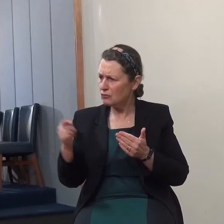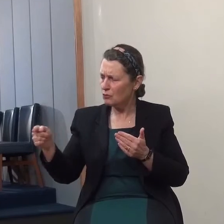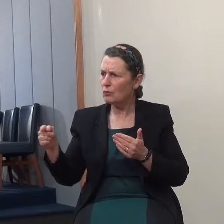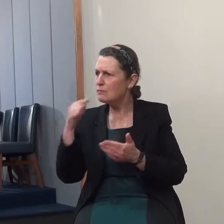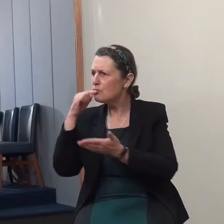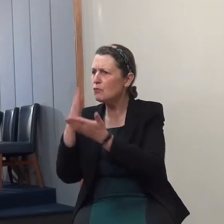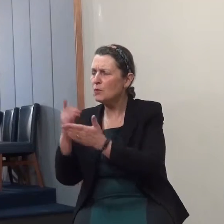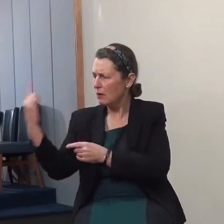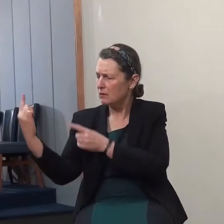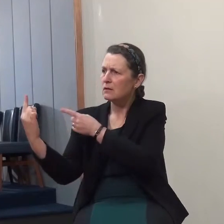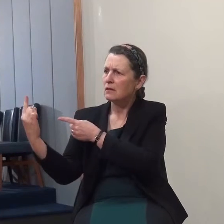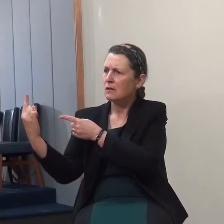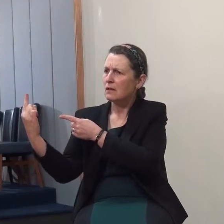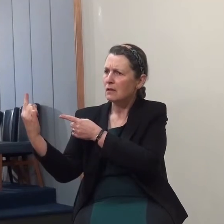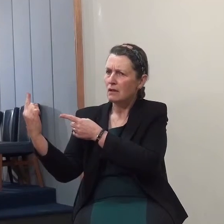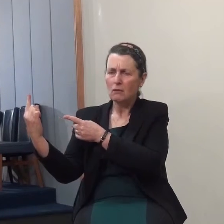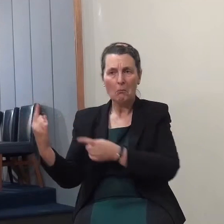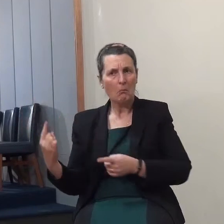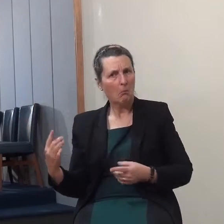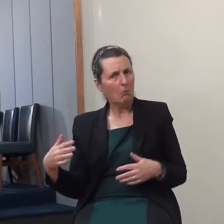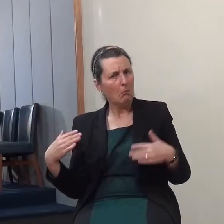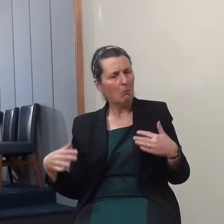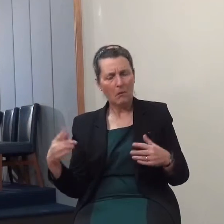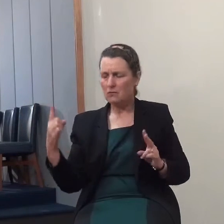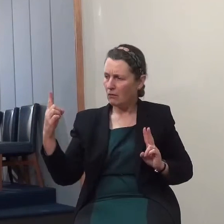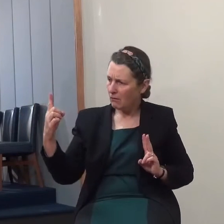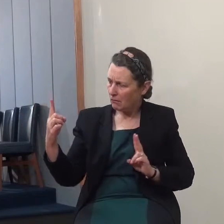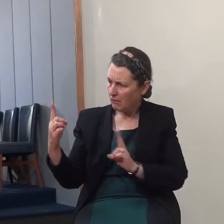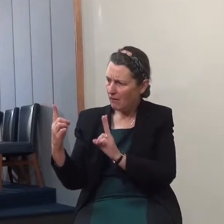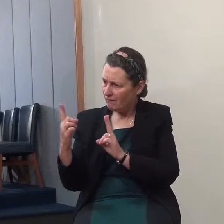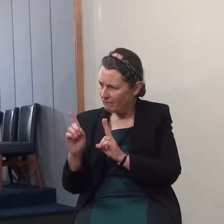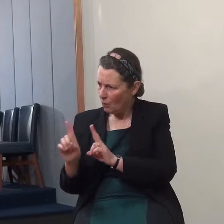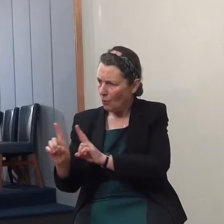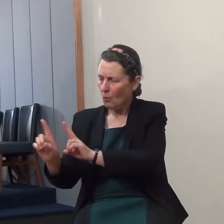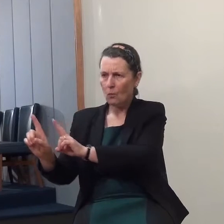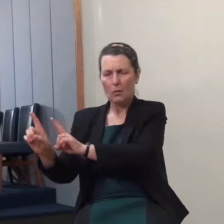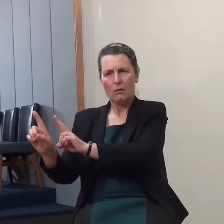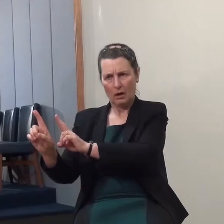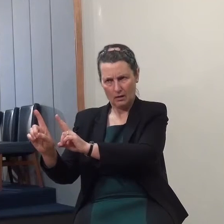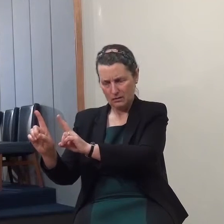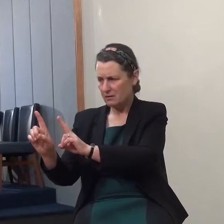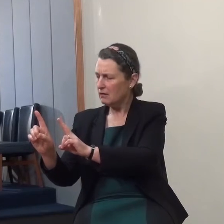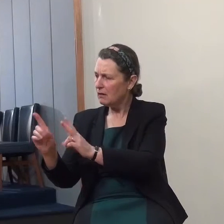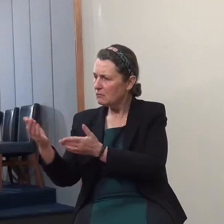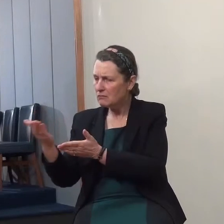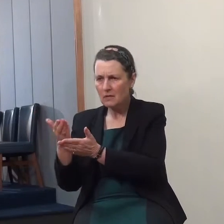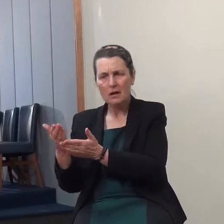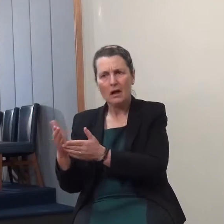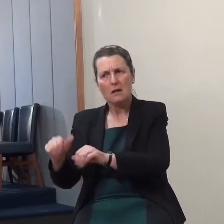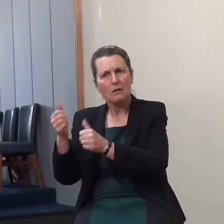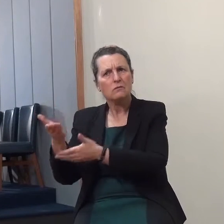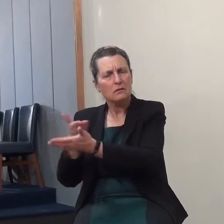he became all the more convinced. And he brought Simon, who was to be called Peter, verse 42, he brought him